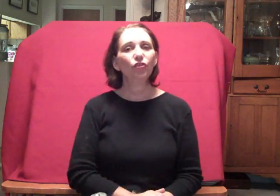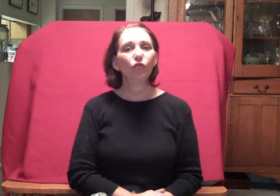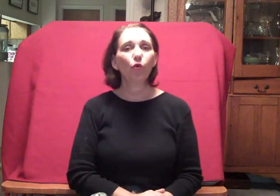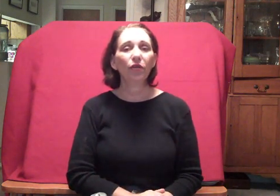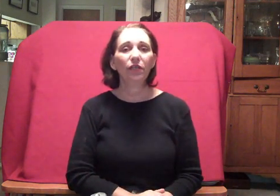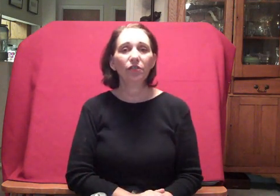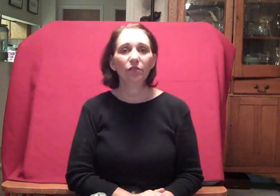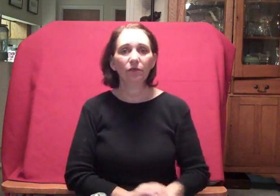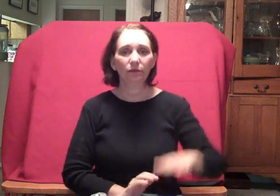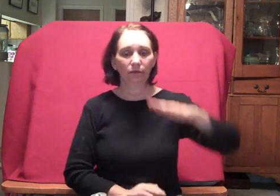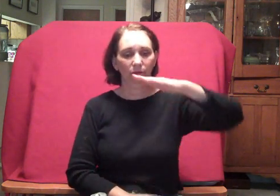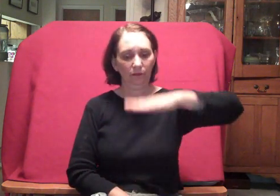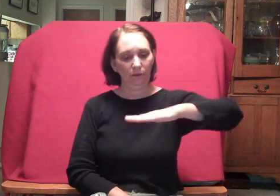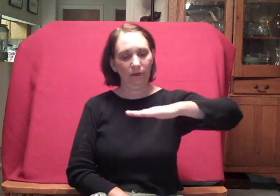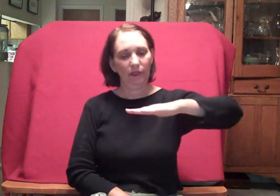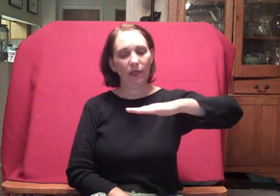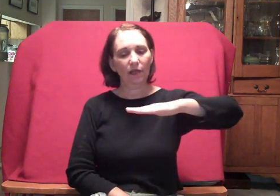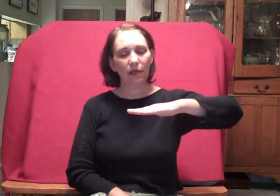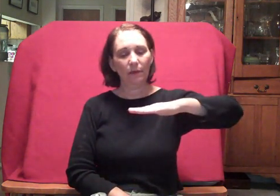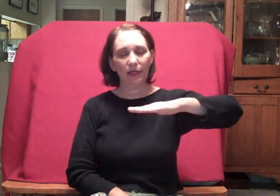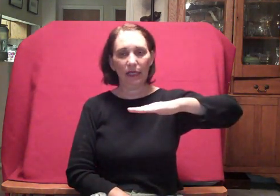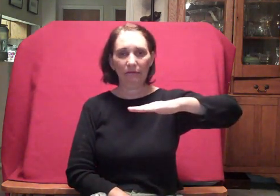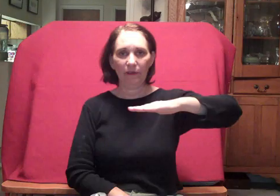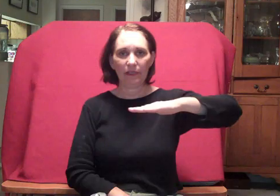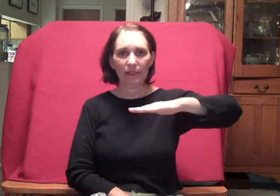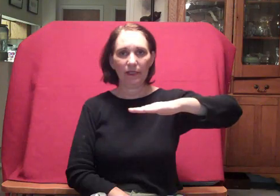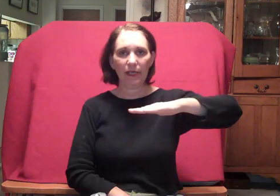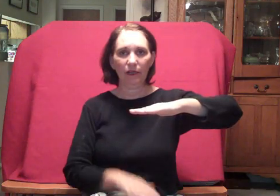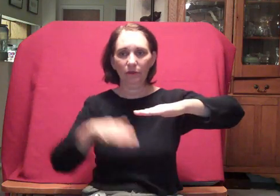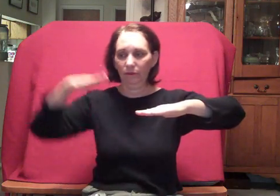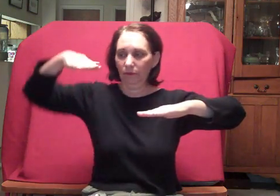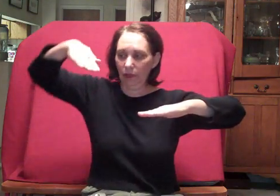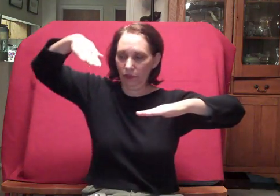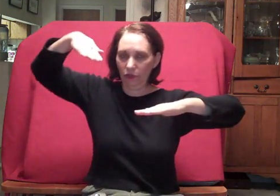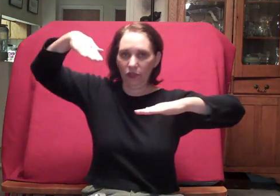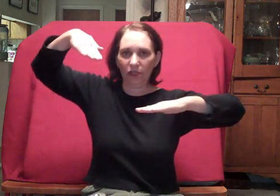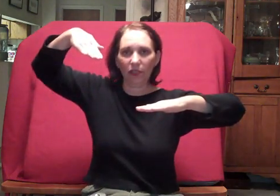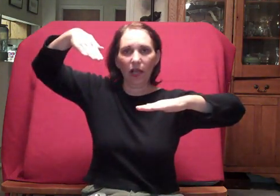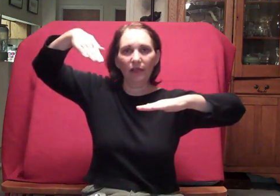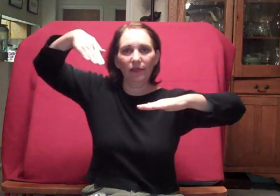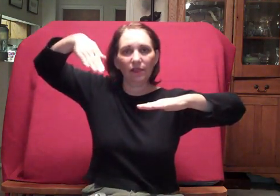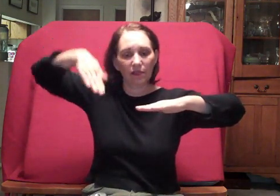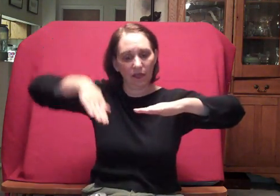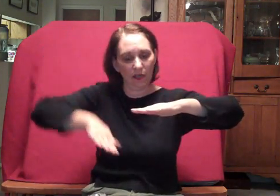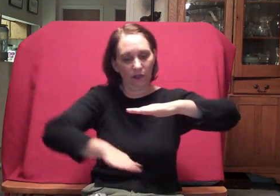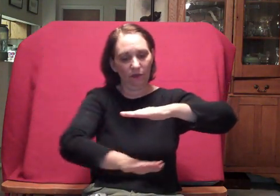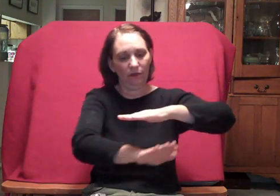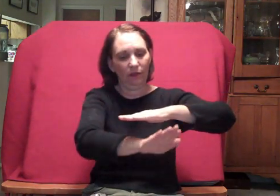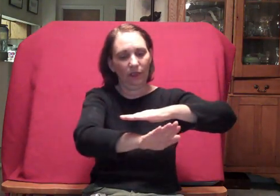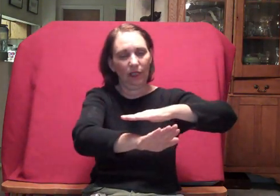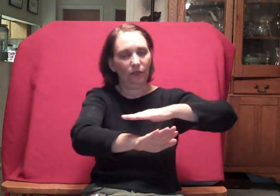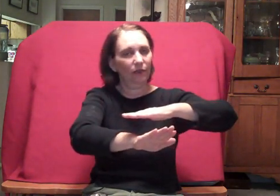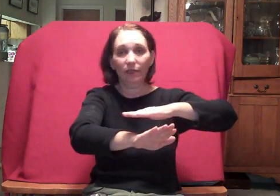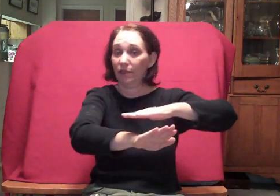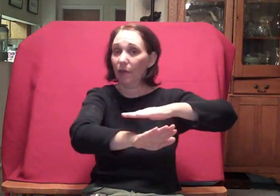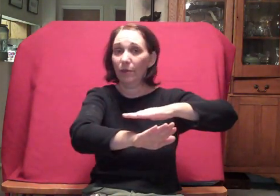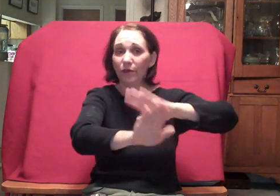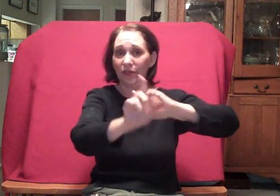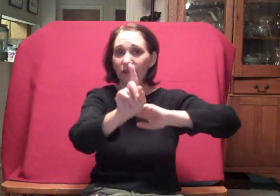Enter or into. Non-dominant hand faces down. You're just going to slide this under. Enter. It is not birth. I know